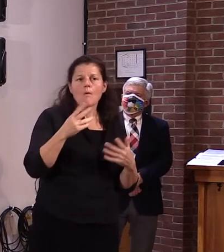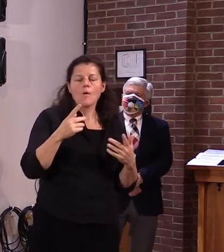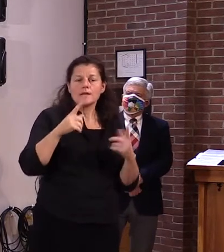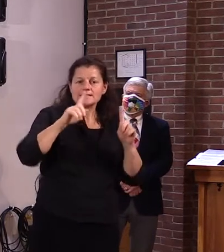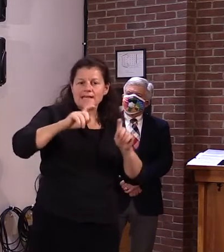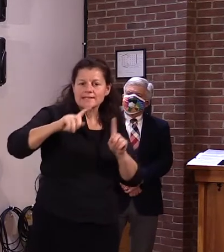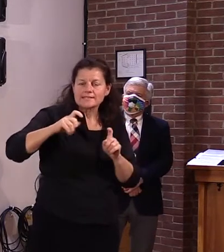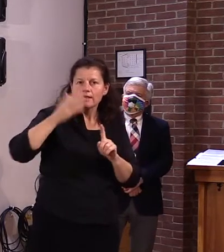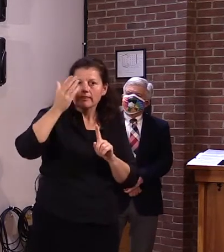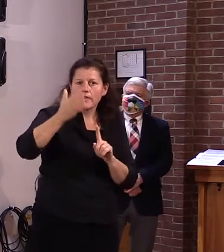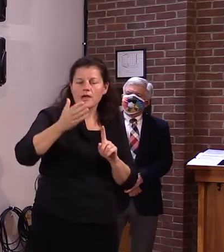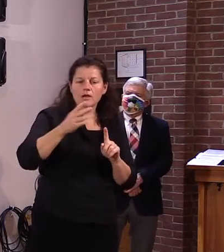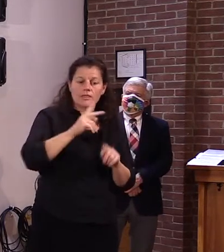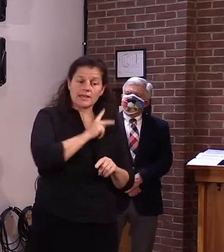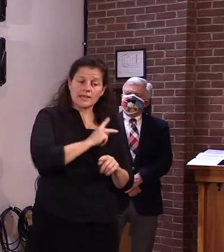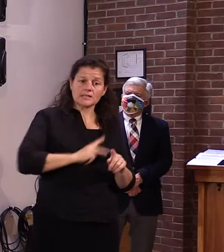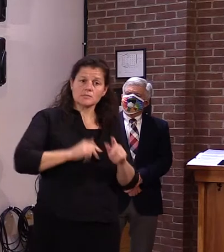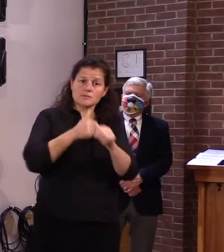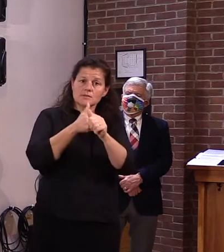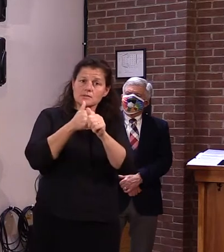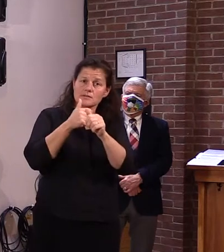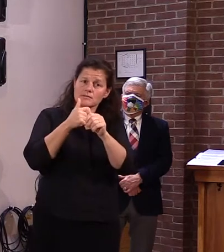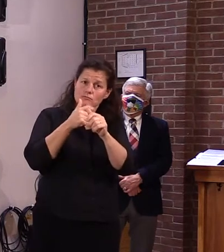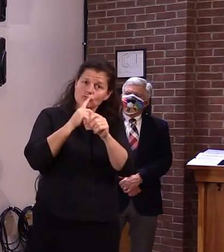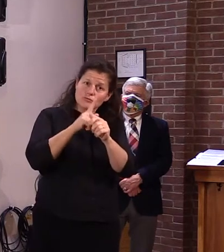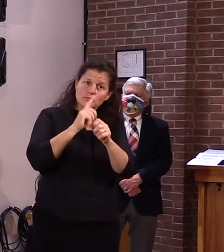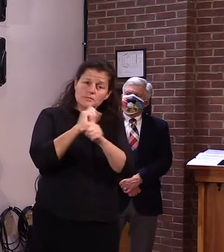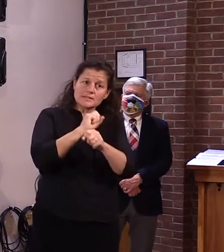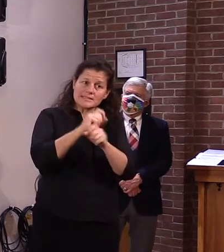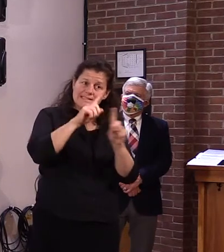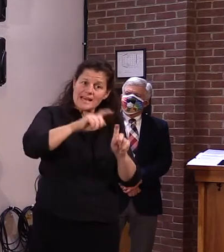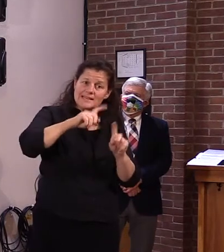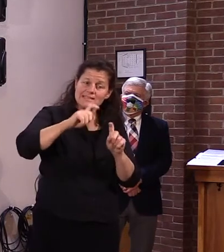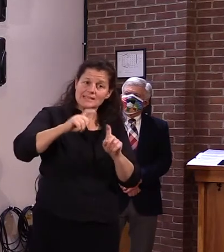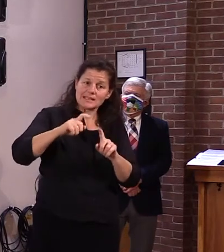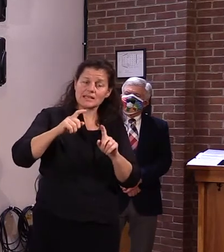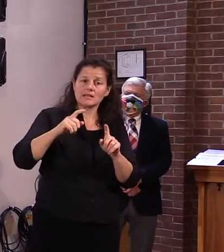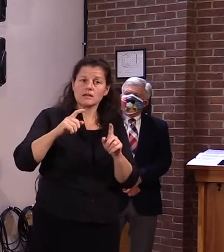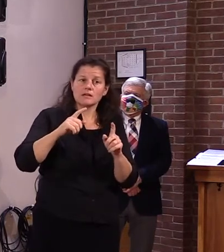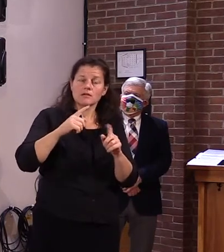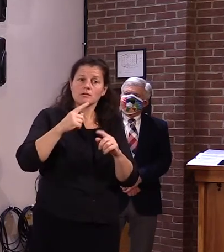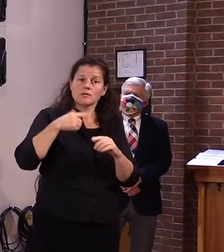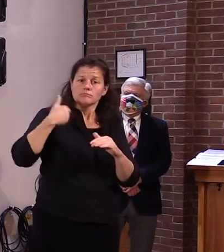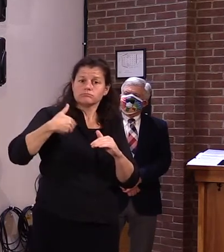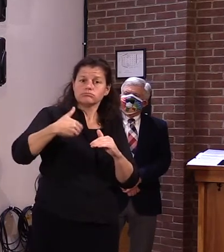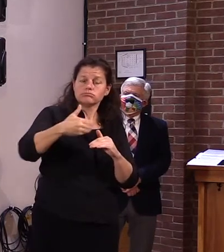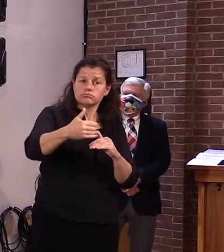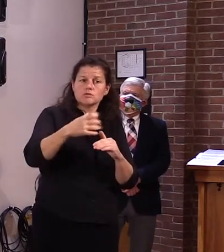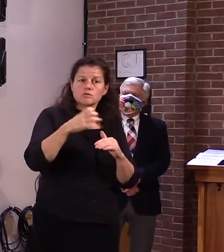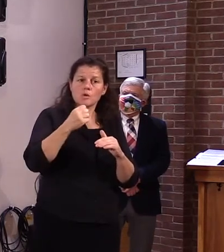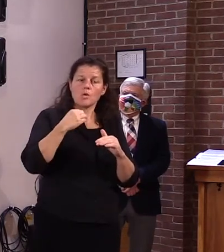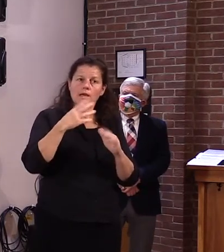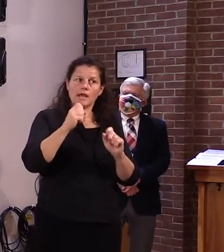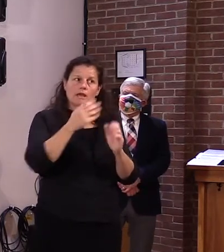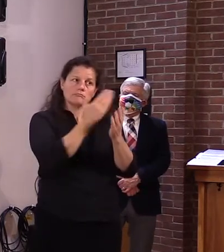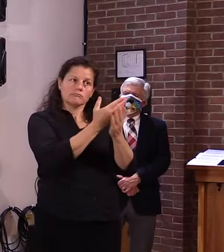barely, is the Kingdom keeping pace with testing to know if that's an accurate reflection of the virus situation